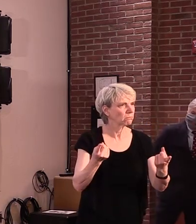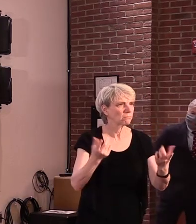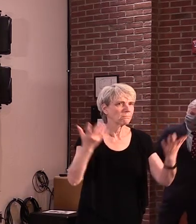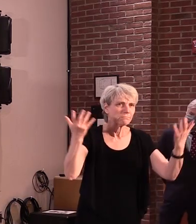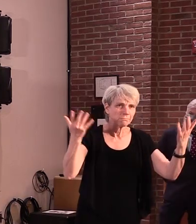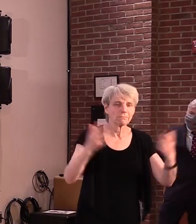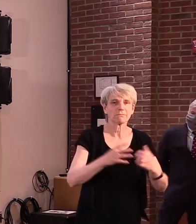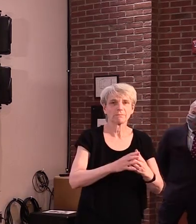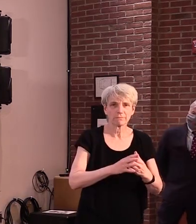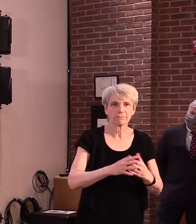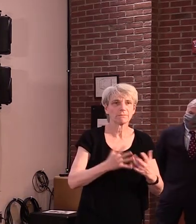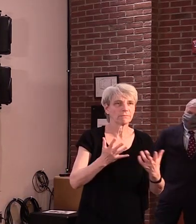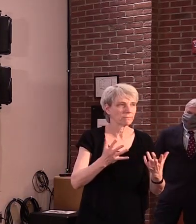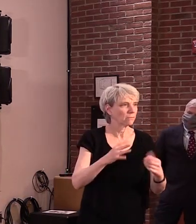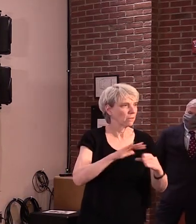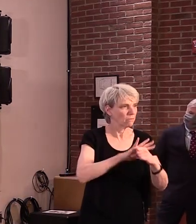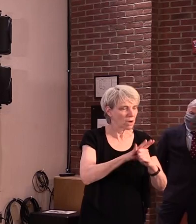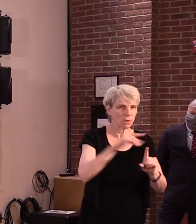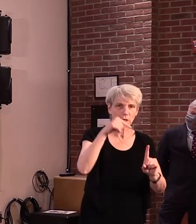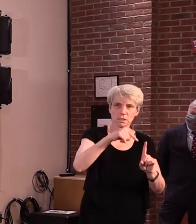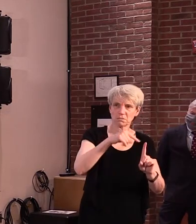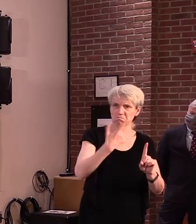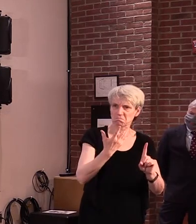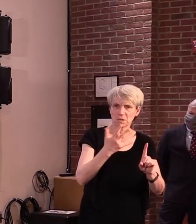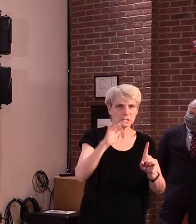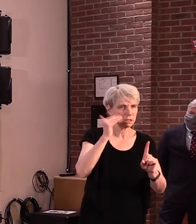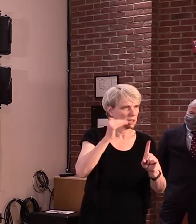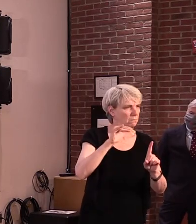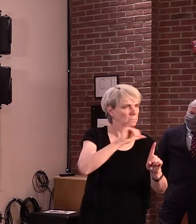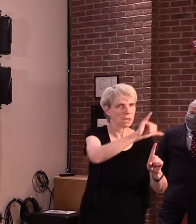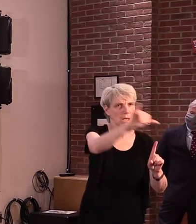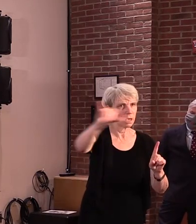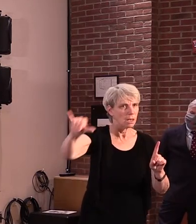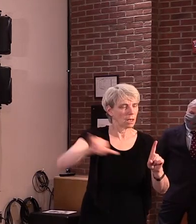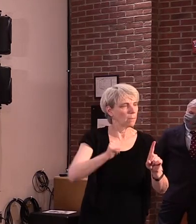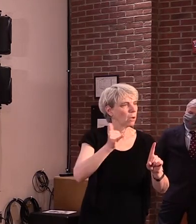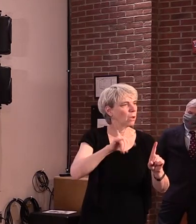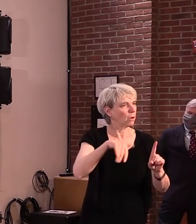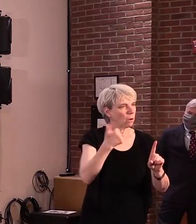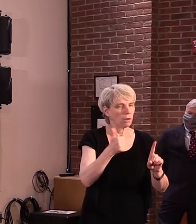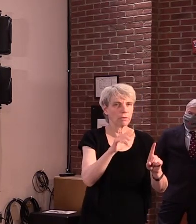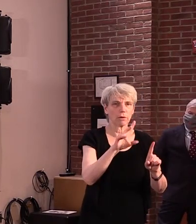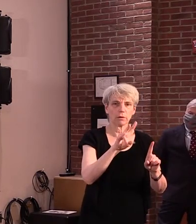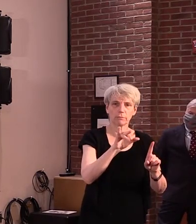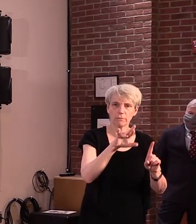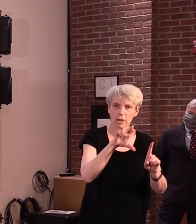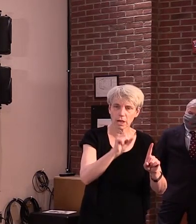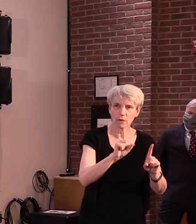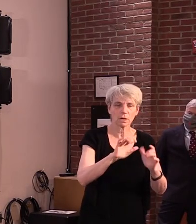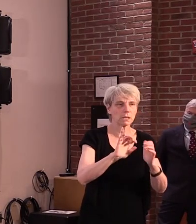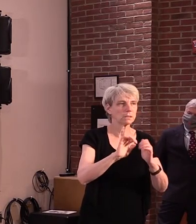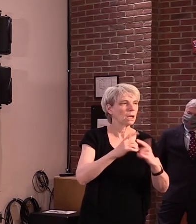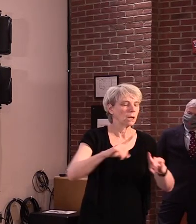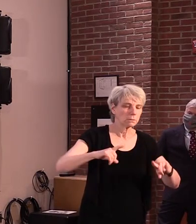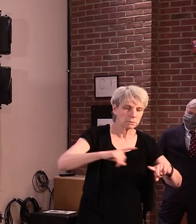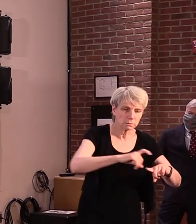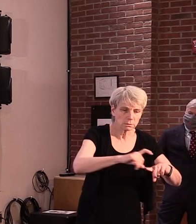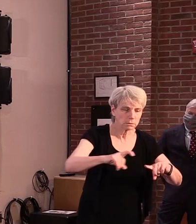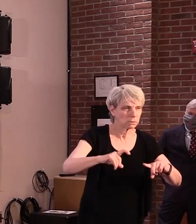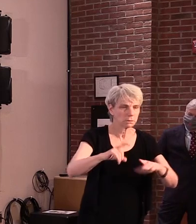ways to deal with this virus compared to any other infectious substance, and in terms of the kinds of disinfectants